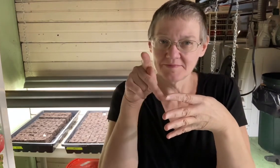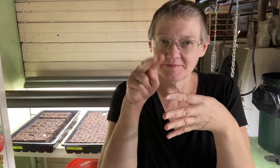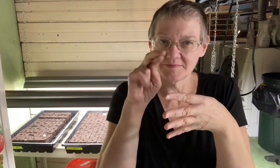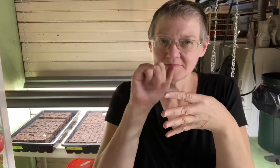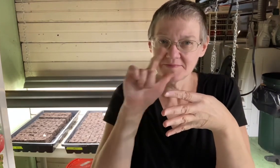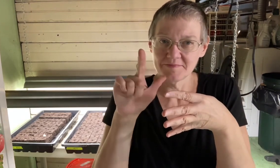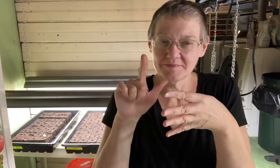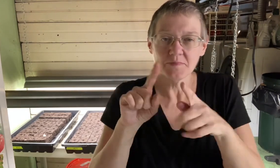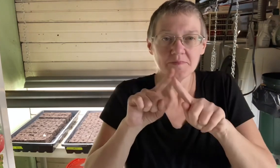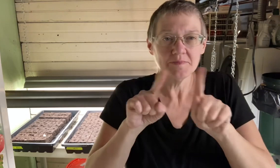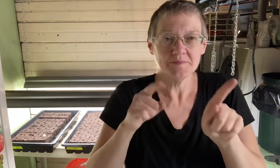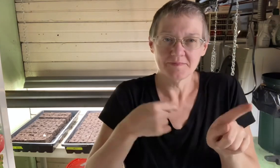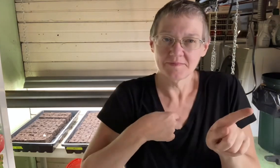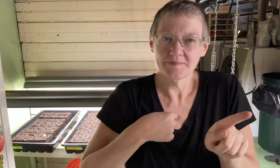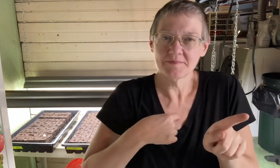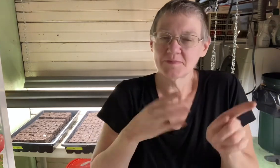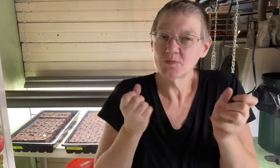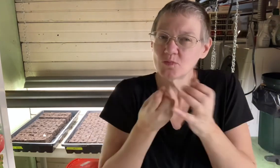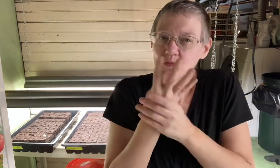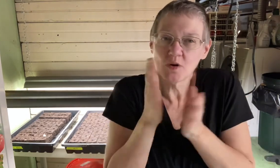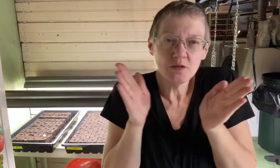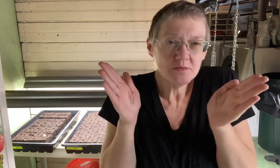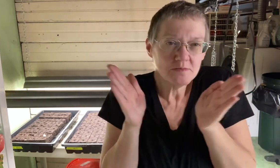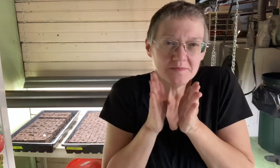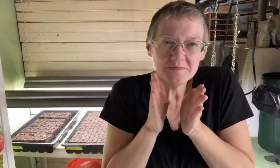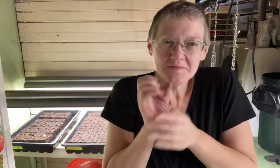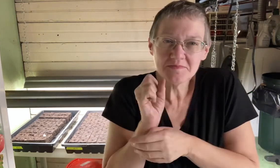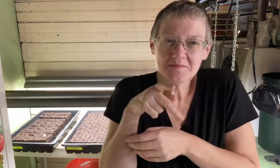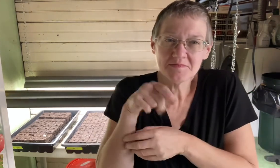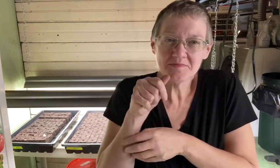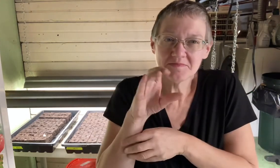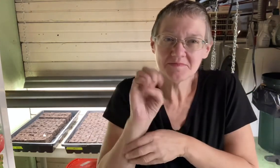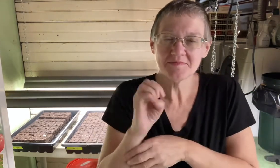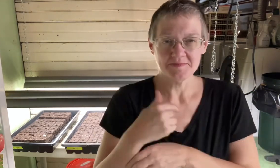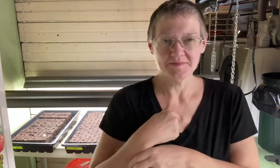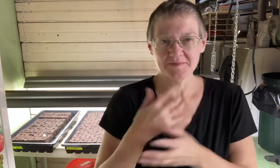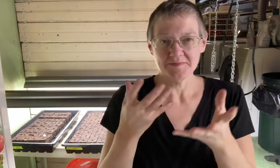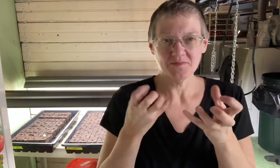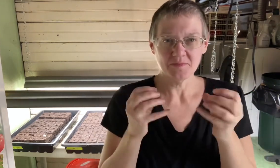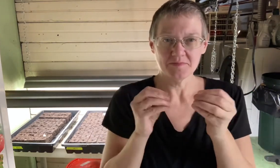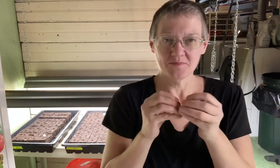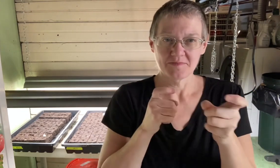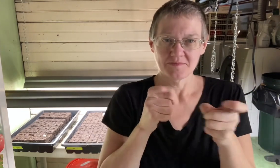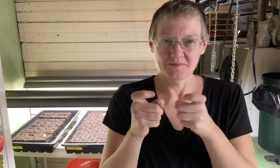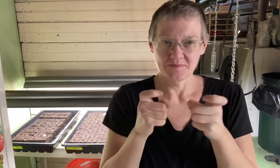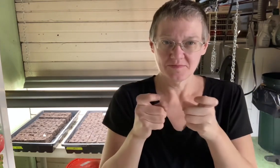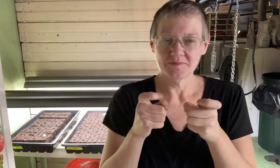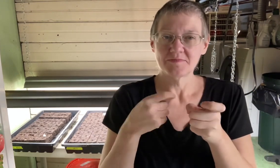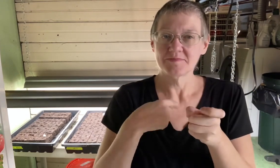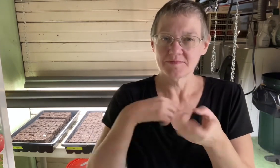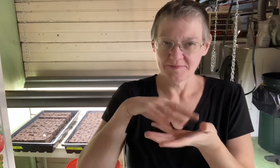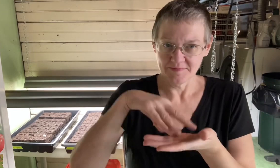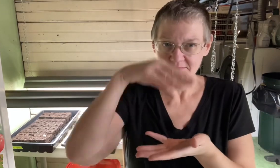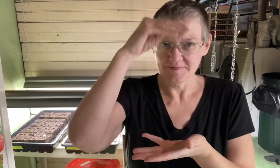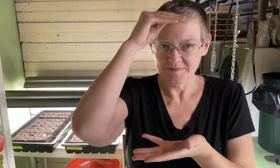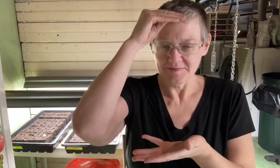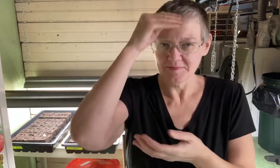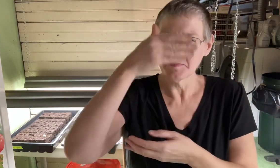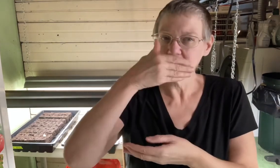beginning of April. But I grow in a very small space and I like to have more control, and